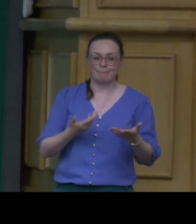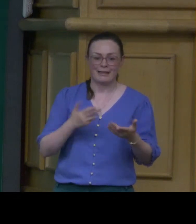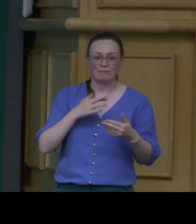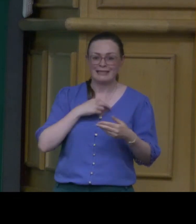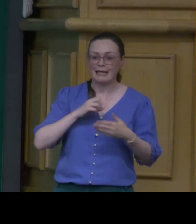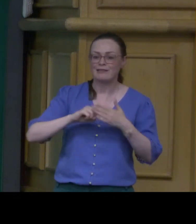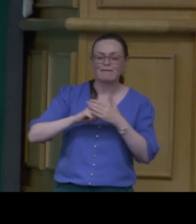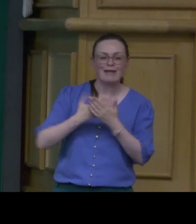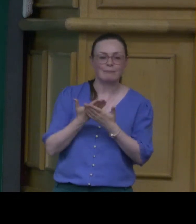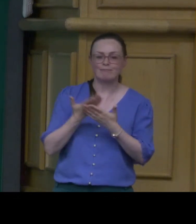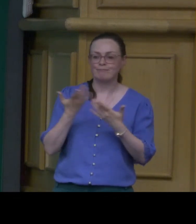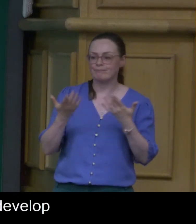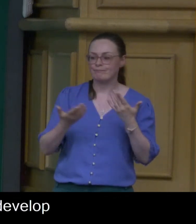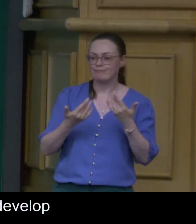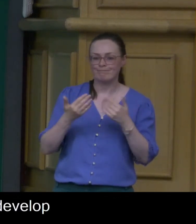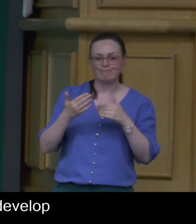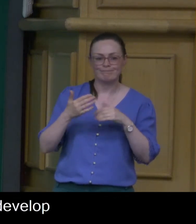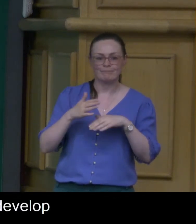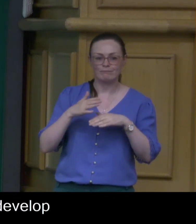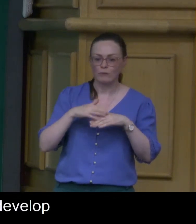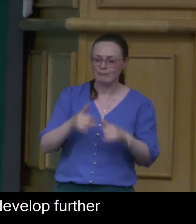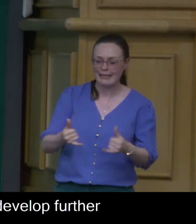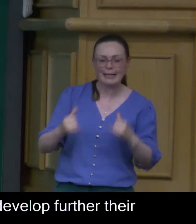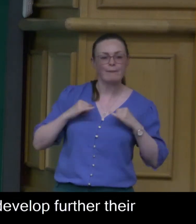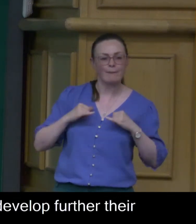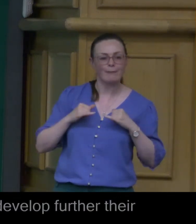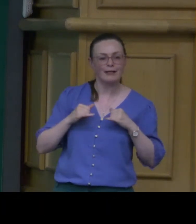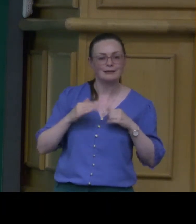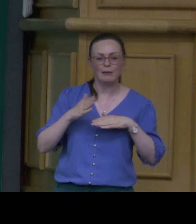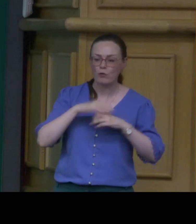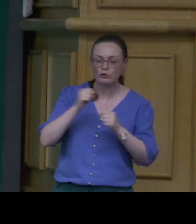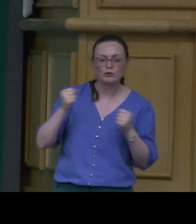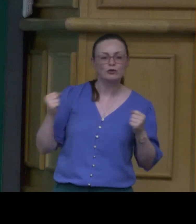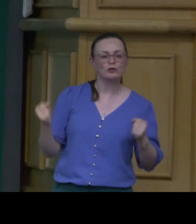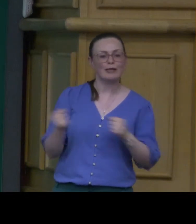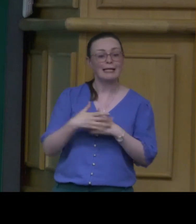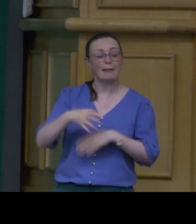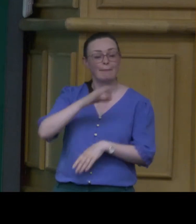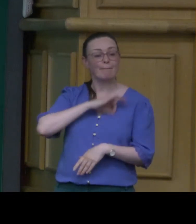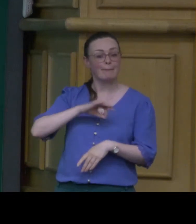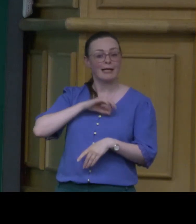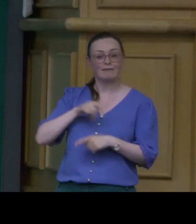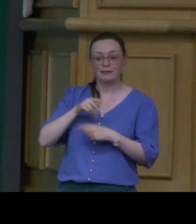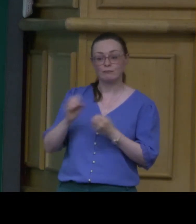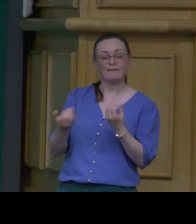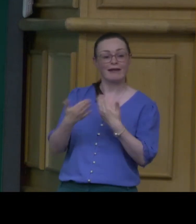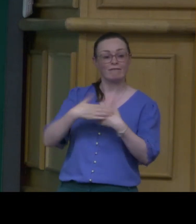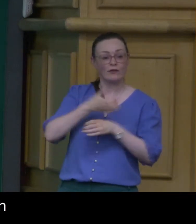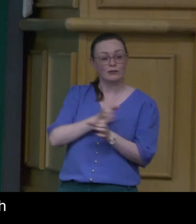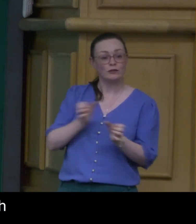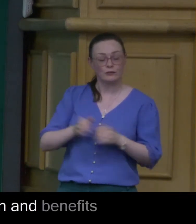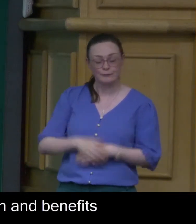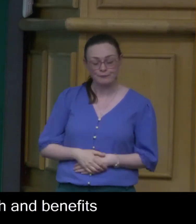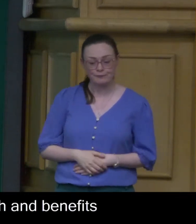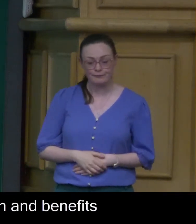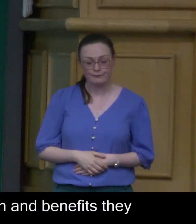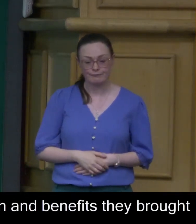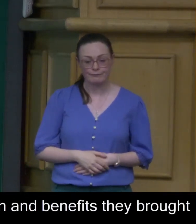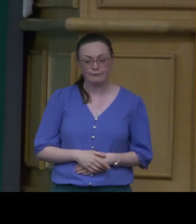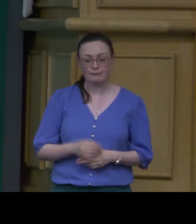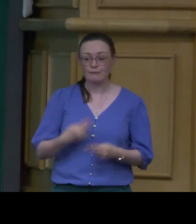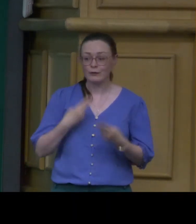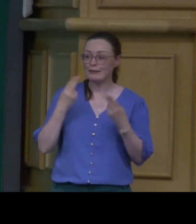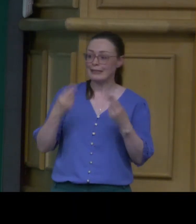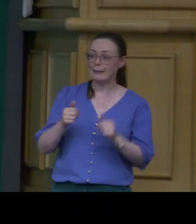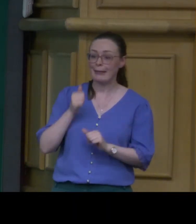develop further their incredible capability and the incredible strength and benefits they've brought to this country by us